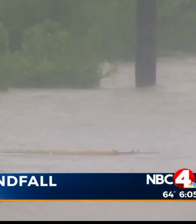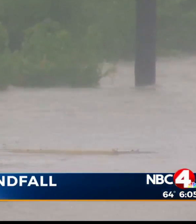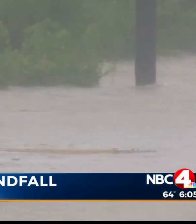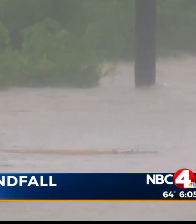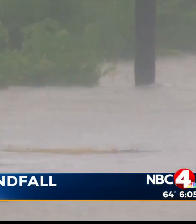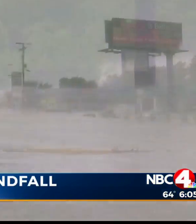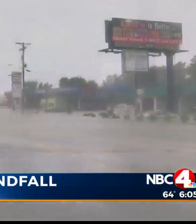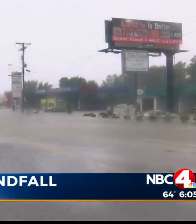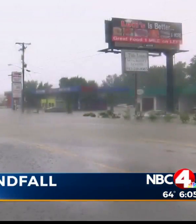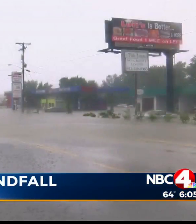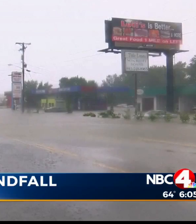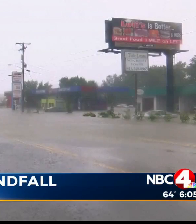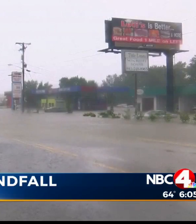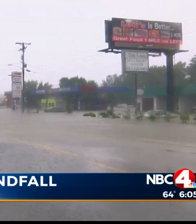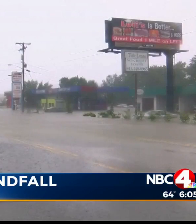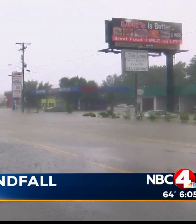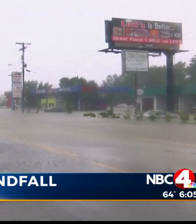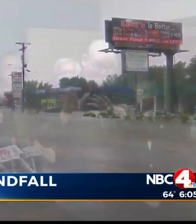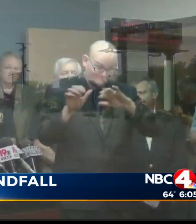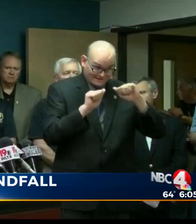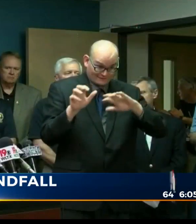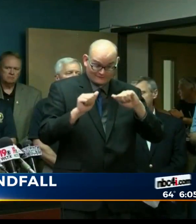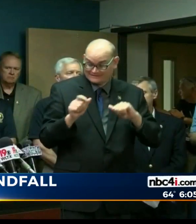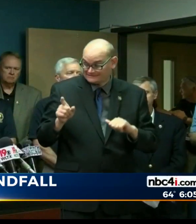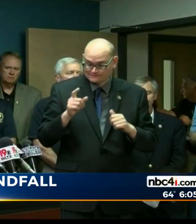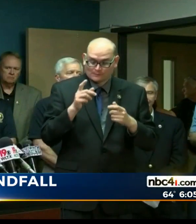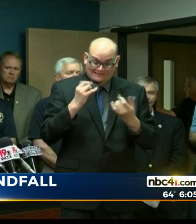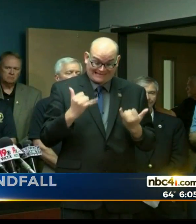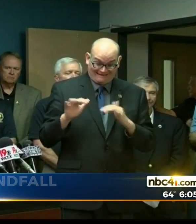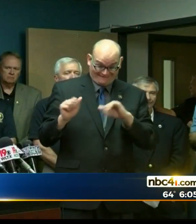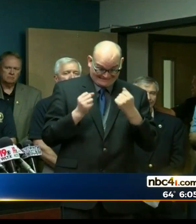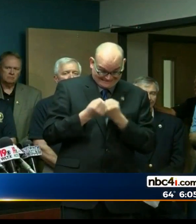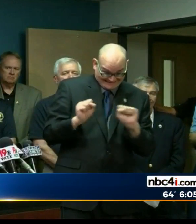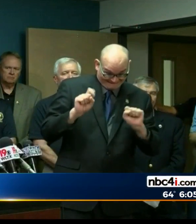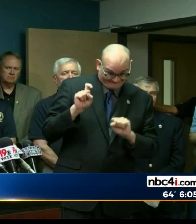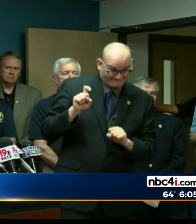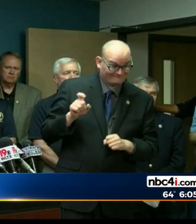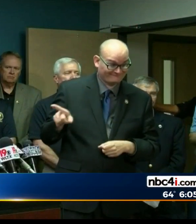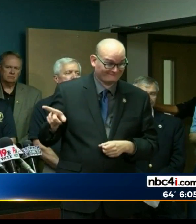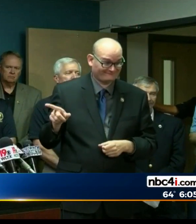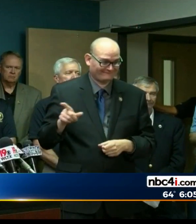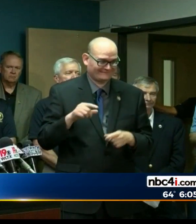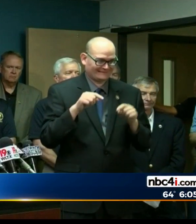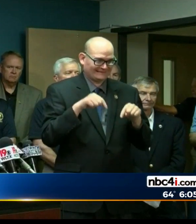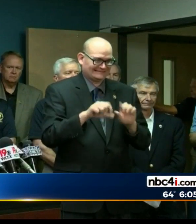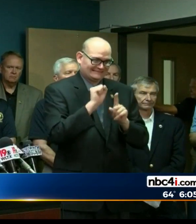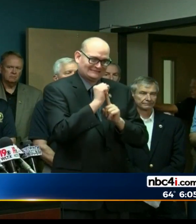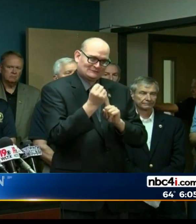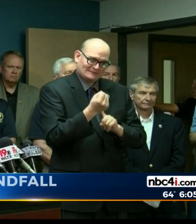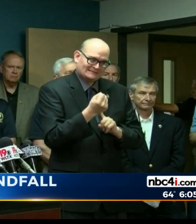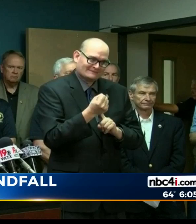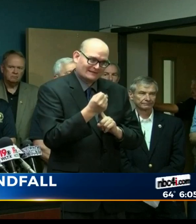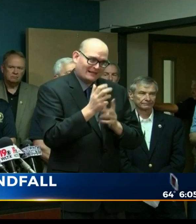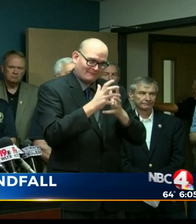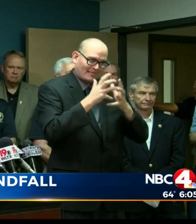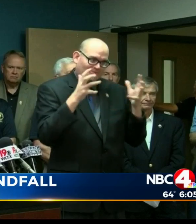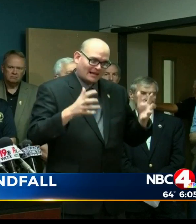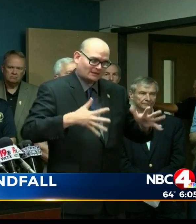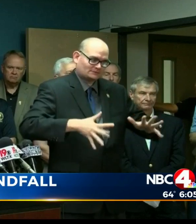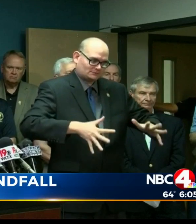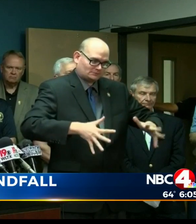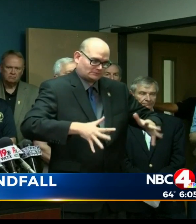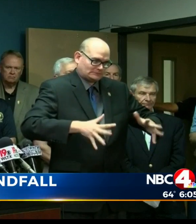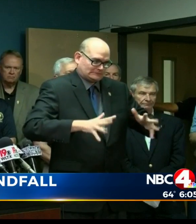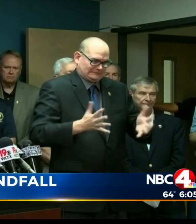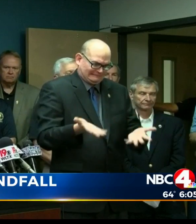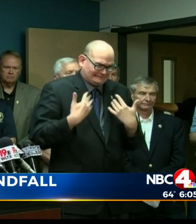flooding continues. In this situation, you have a lot of anxiety trying to get everybody to get out. And then